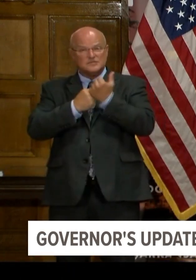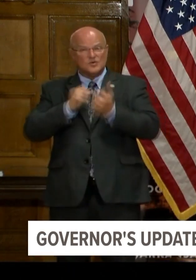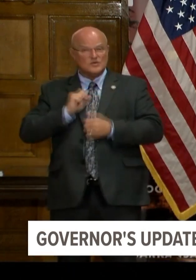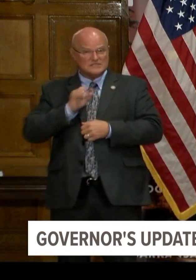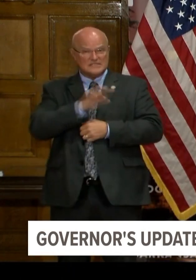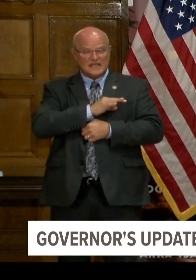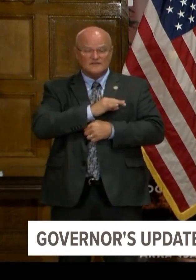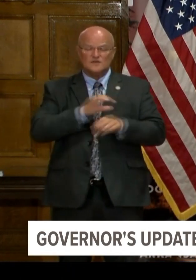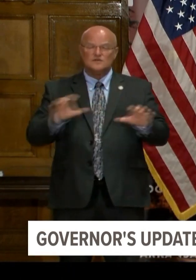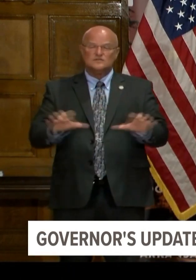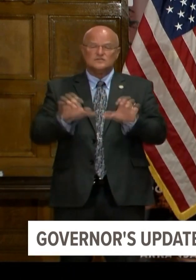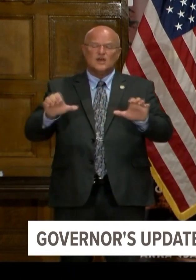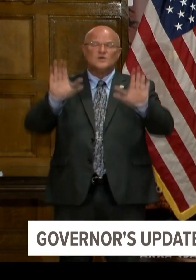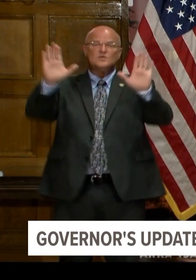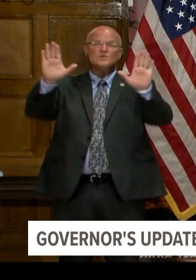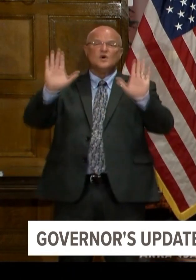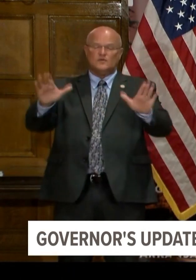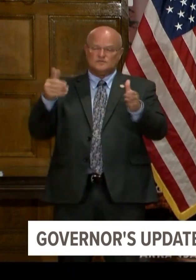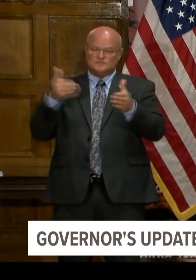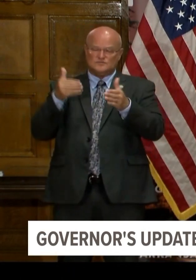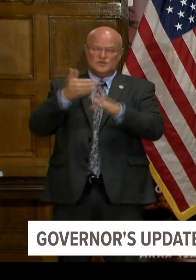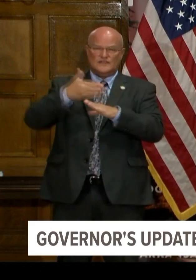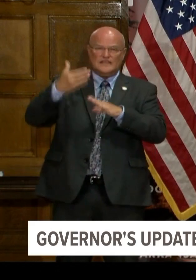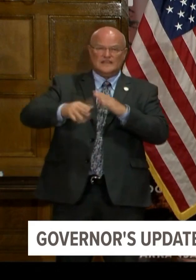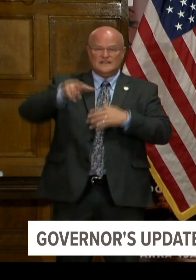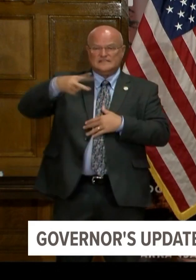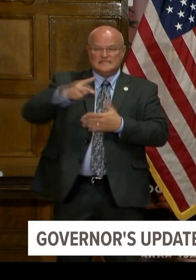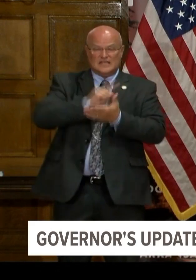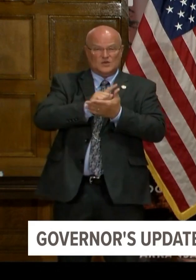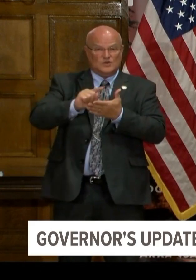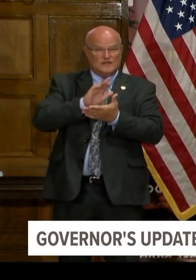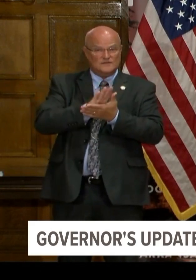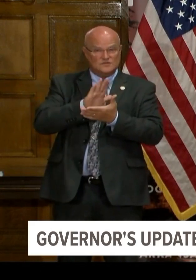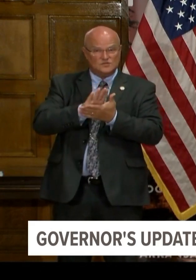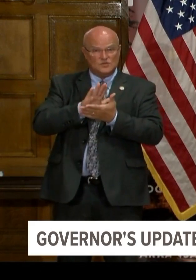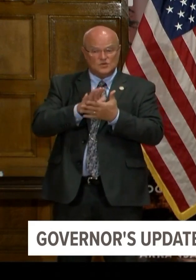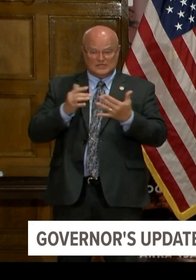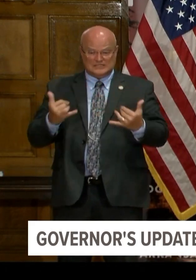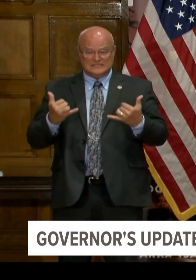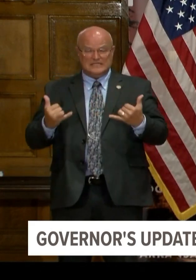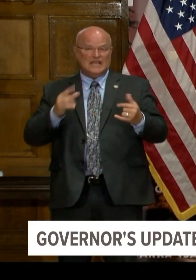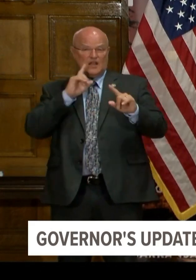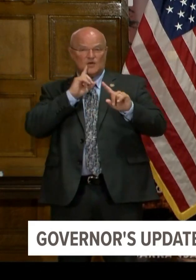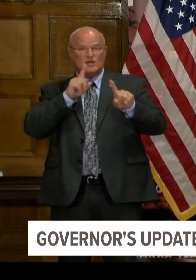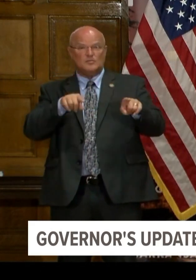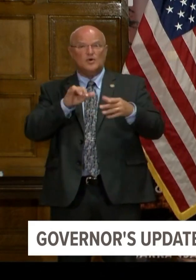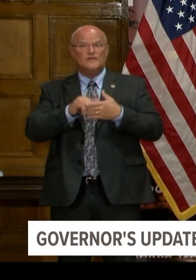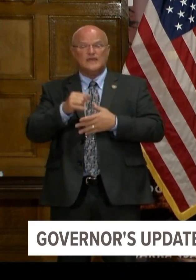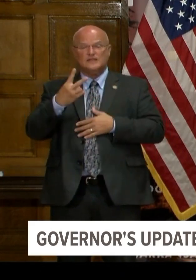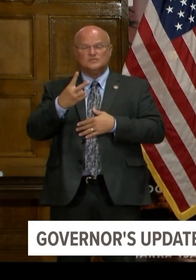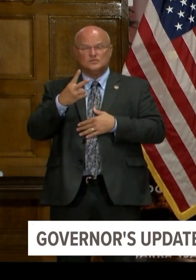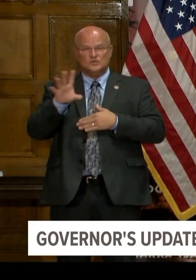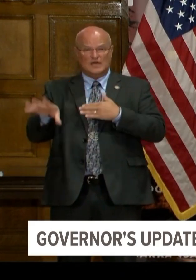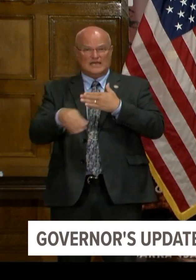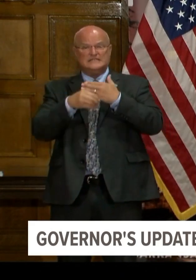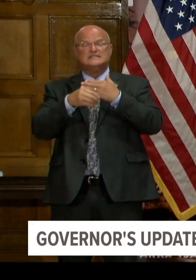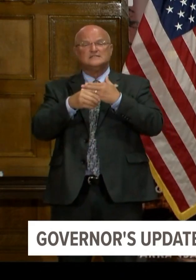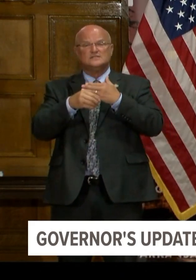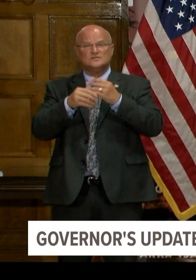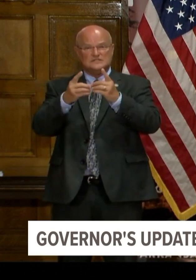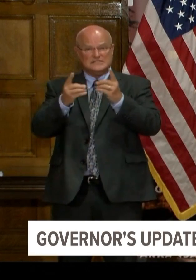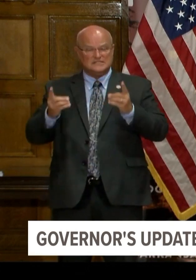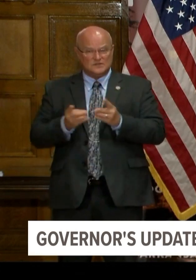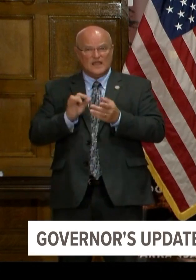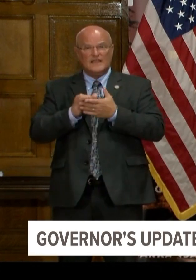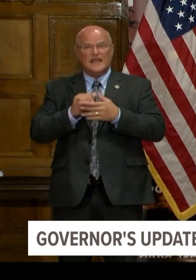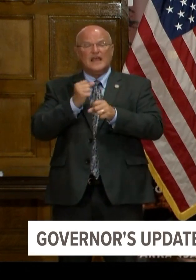They have done a great job as we near the end of the second week of school. Today I want to report there are 2 additional districts